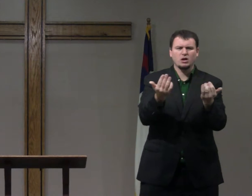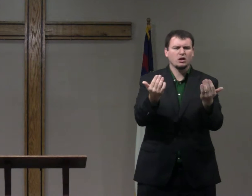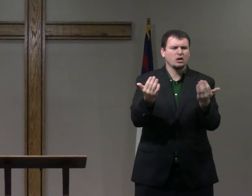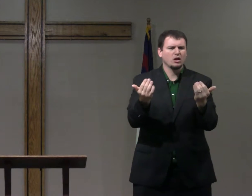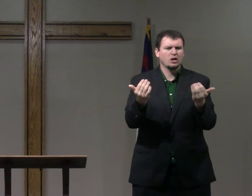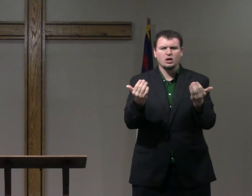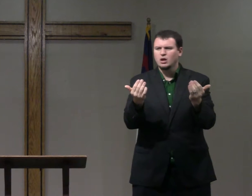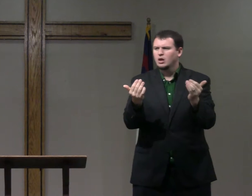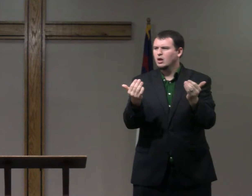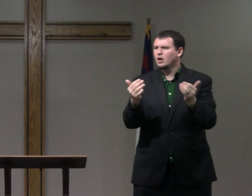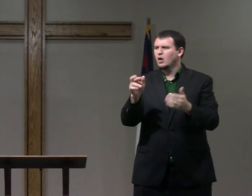mean, repentance?